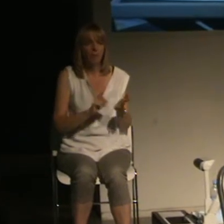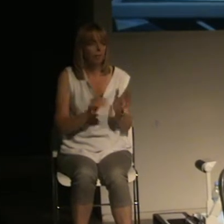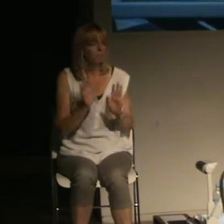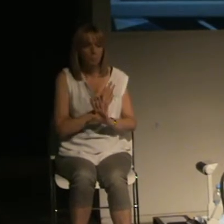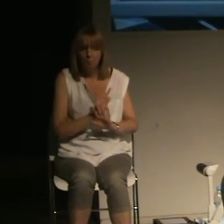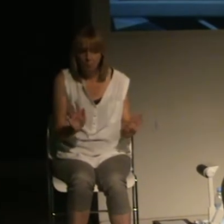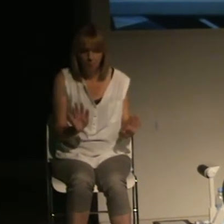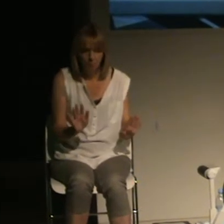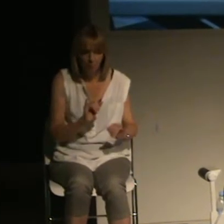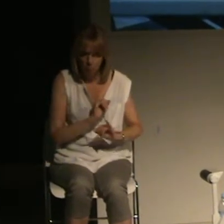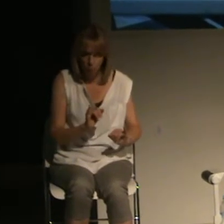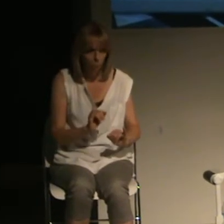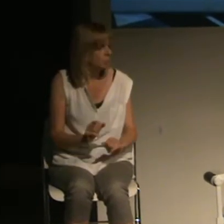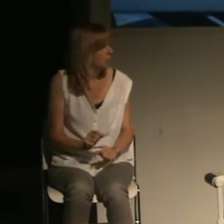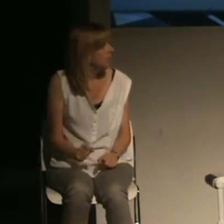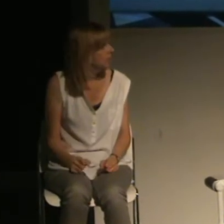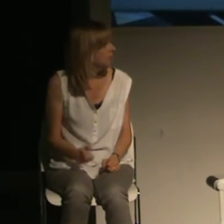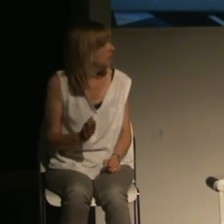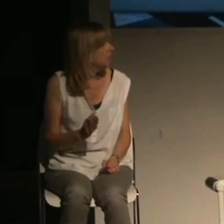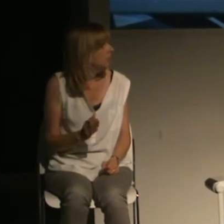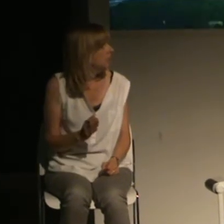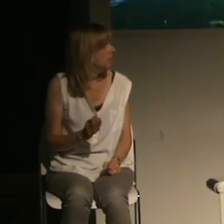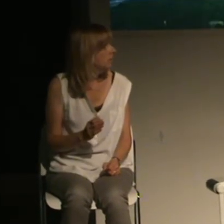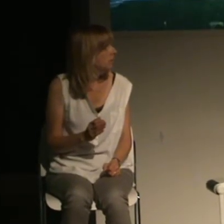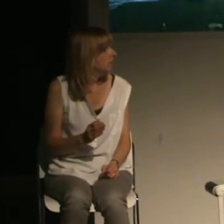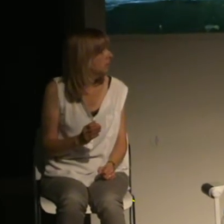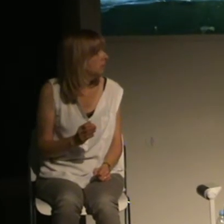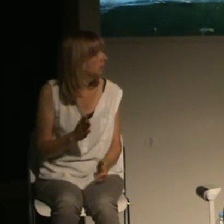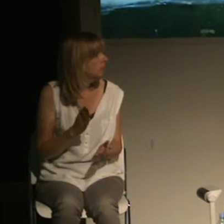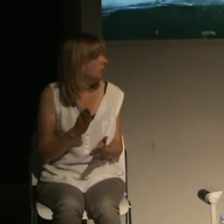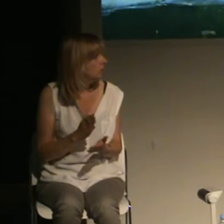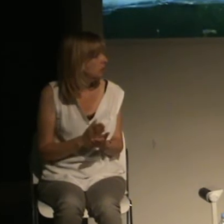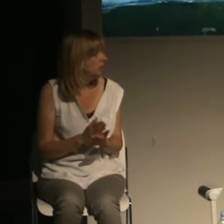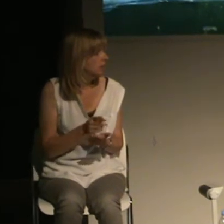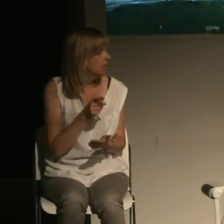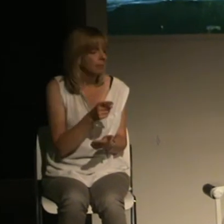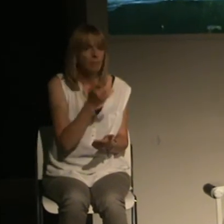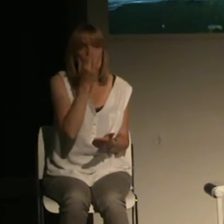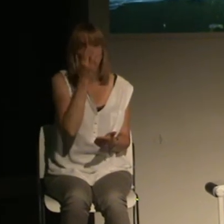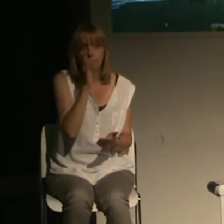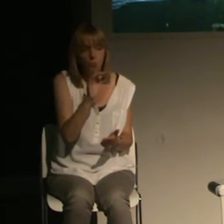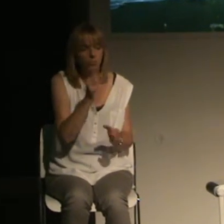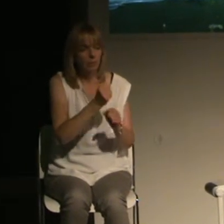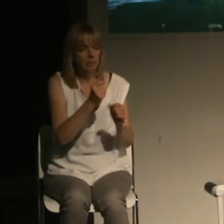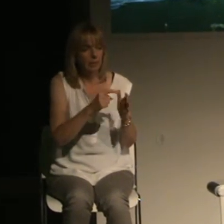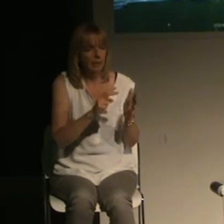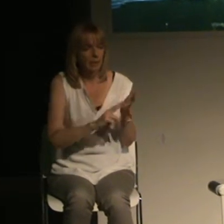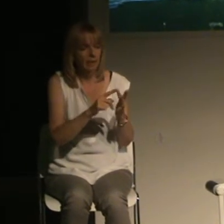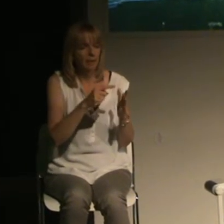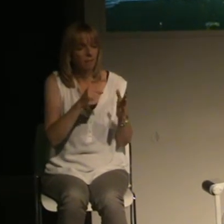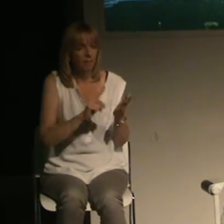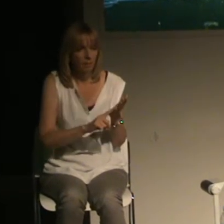Have we got them back on the screen? Okay. It was actually one of the false gavials, a